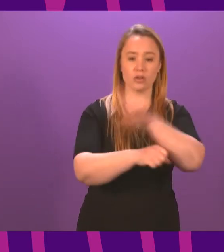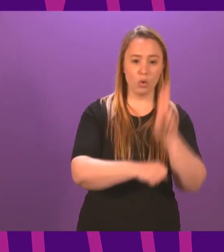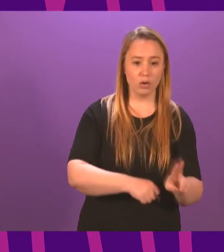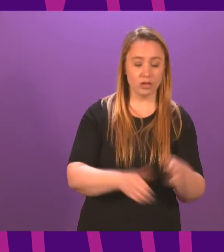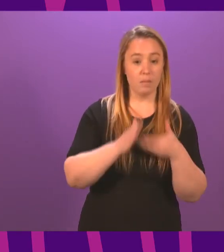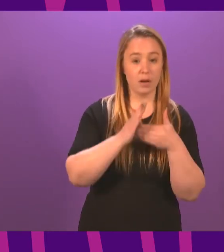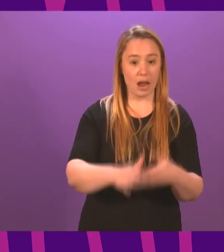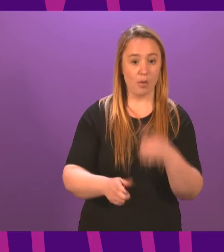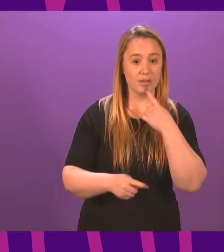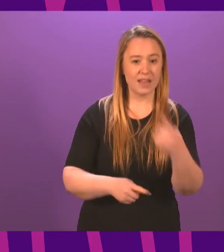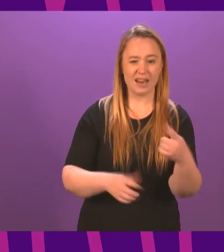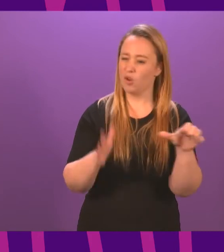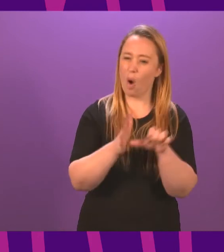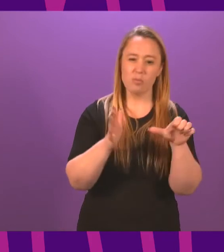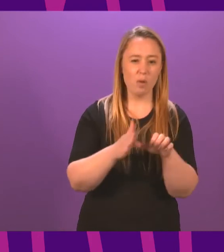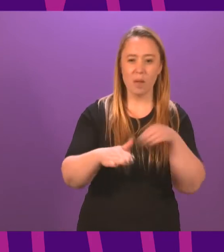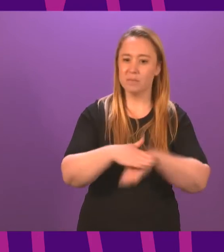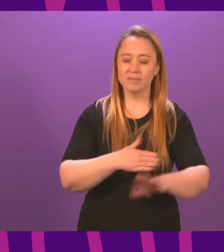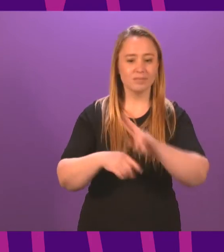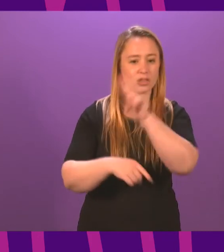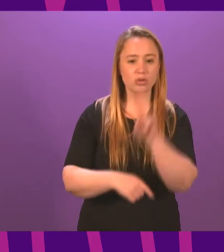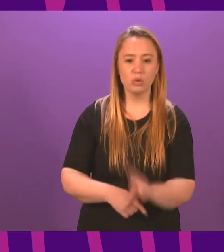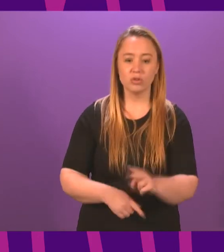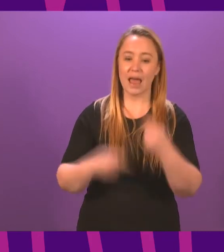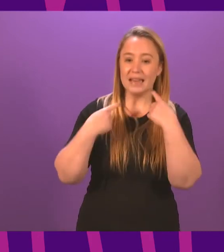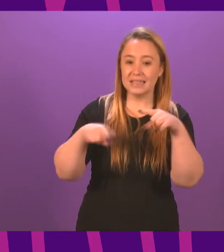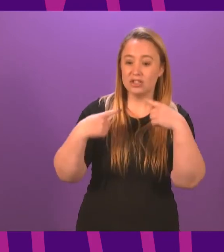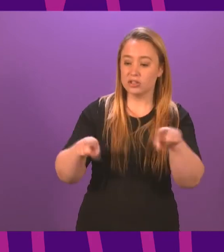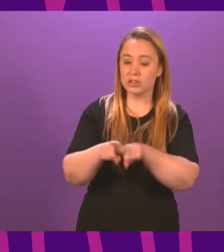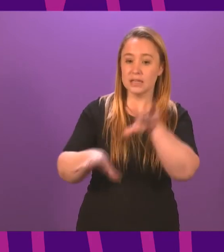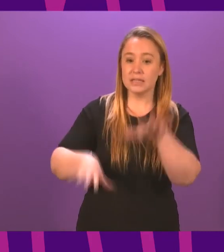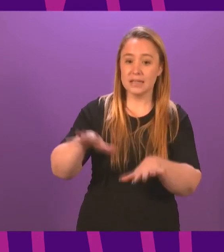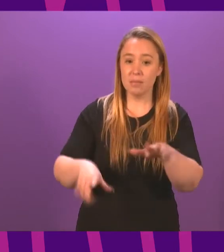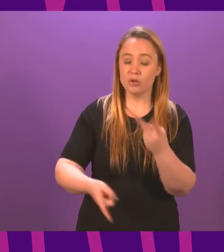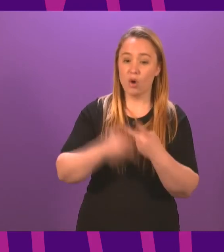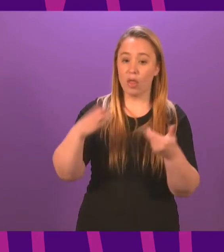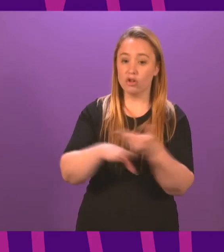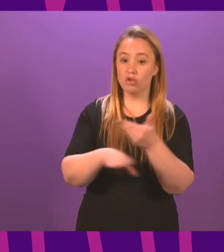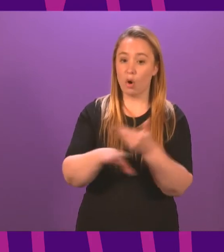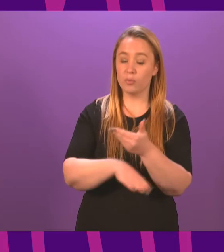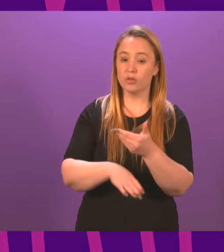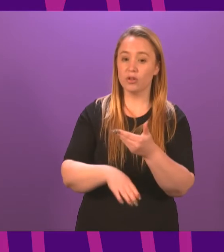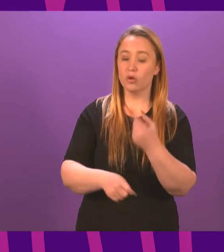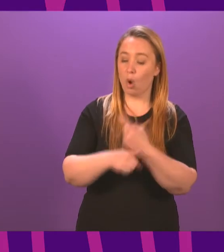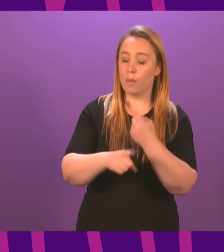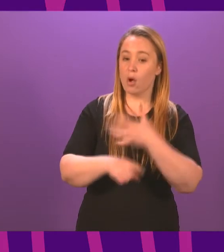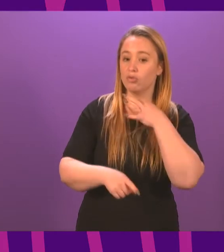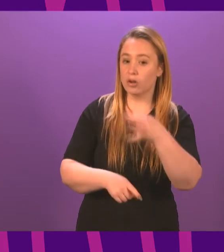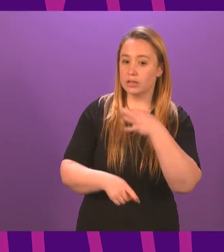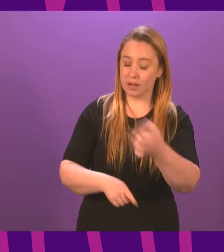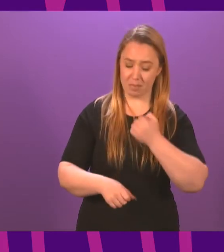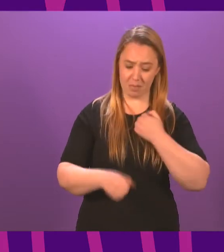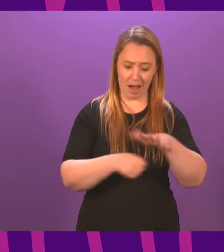that the virus is not really a problem in schools and teaching is similar to other jobs in terms of risk. But I see the figures in my own